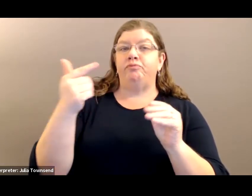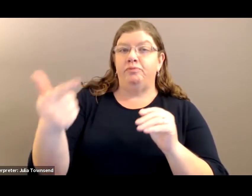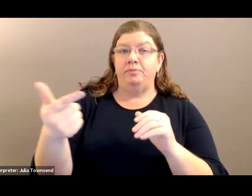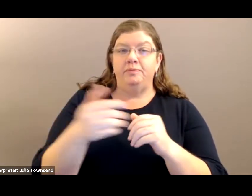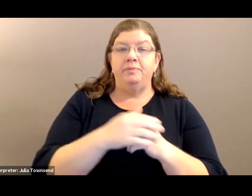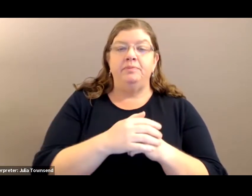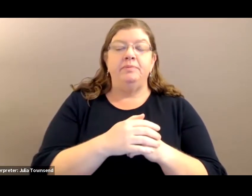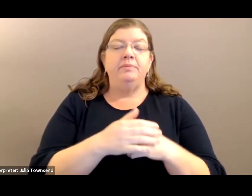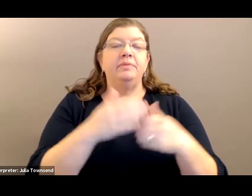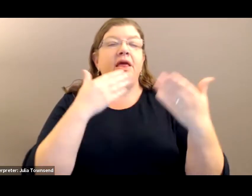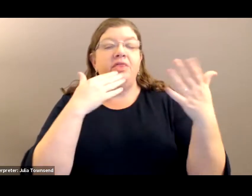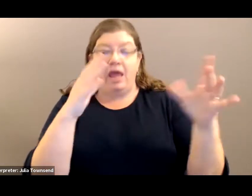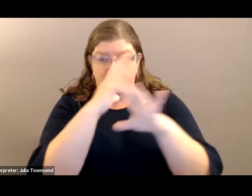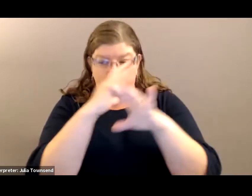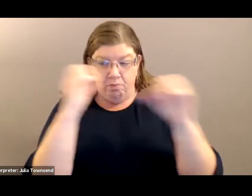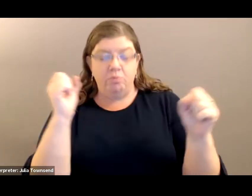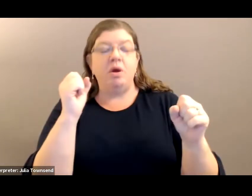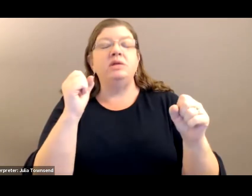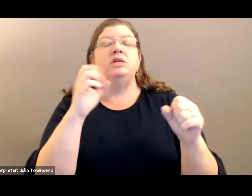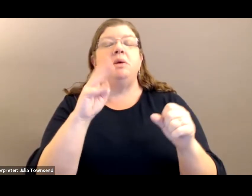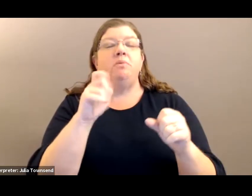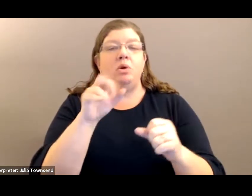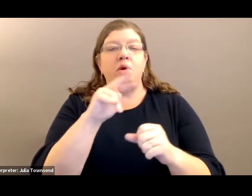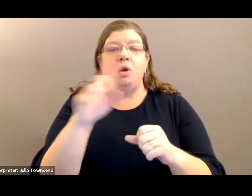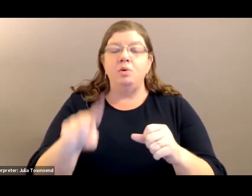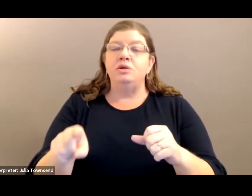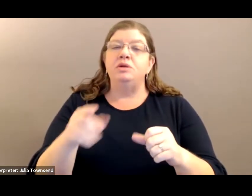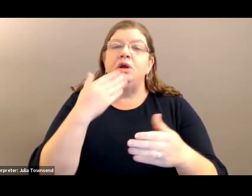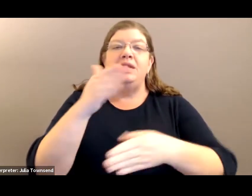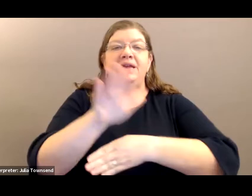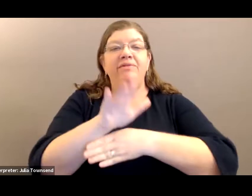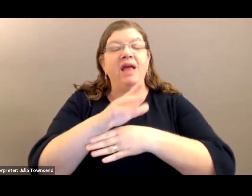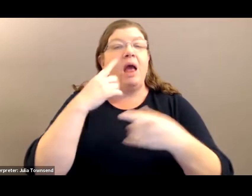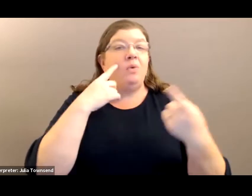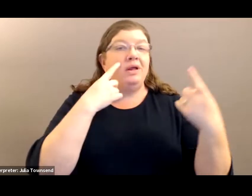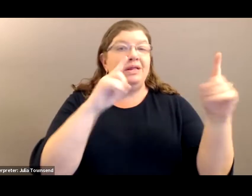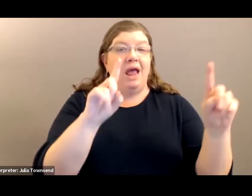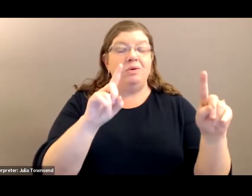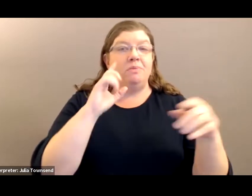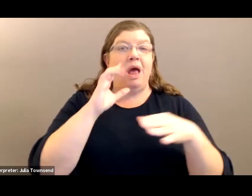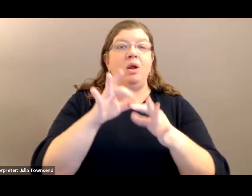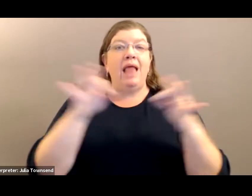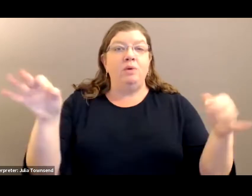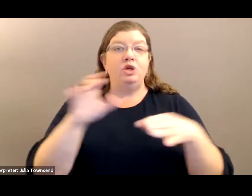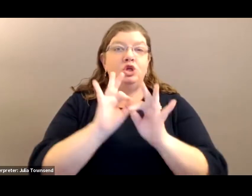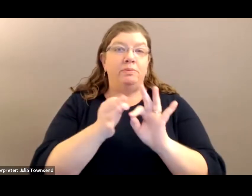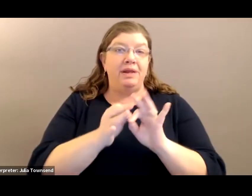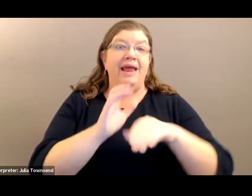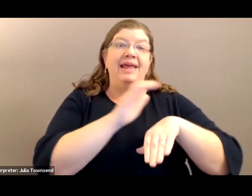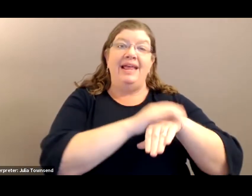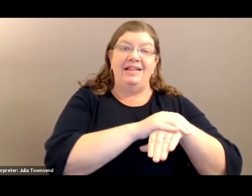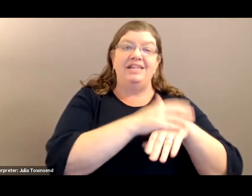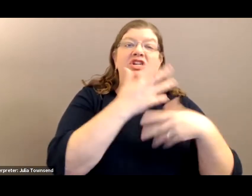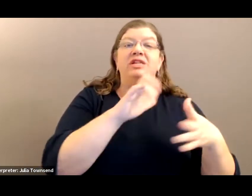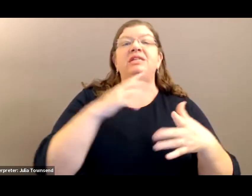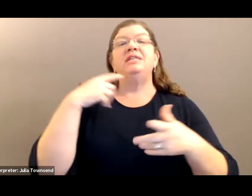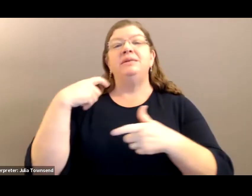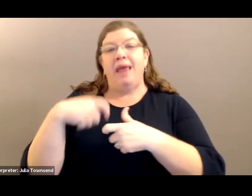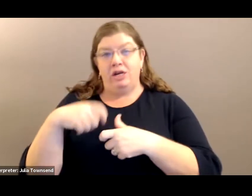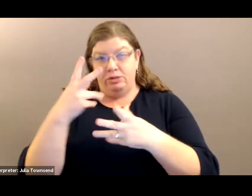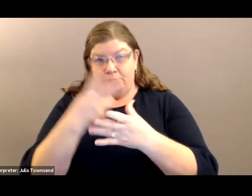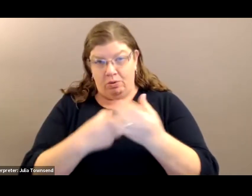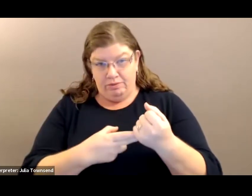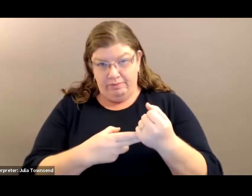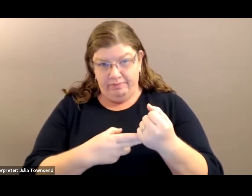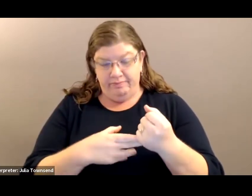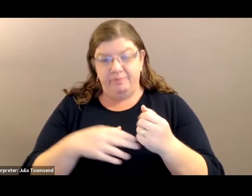Thank you, Board President Munoz. Good evening. I will give this announcement regarding language interpretation in English and Spanish.